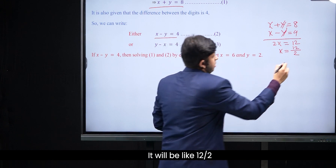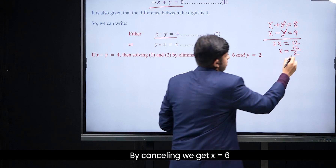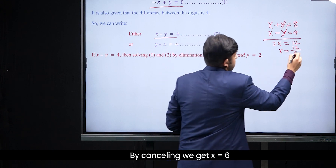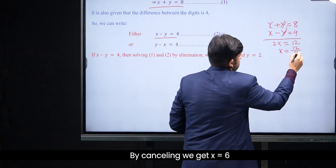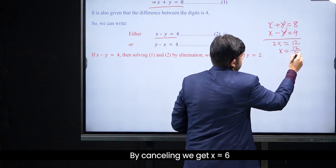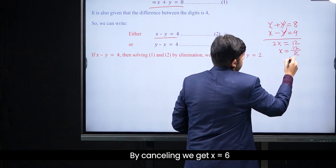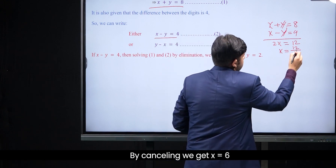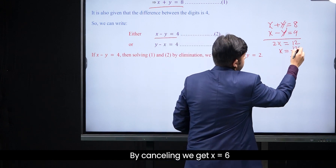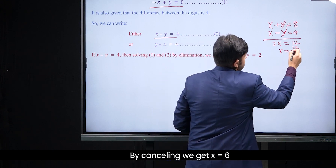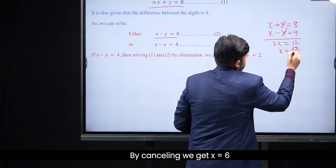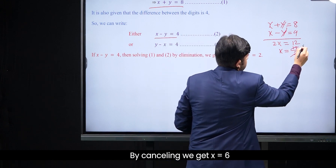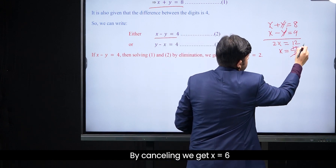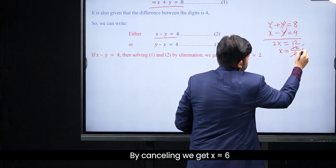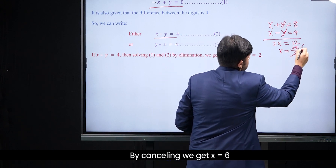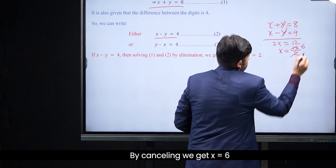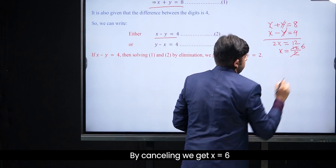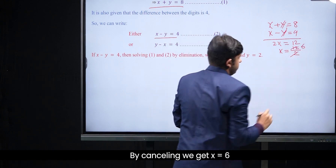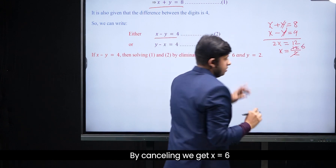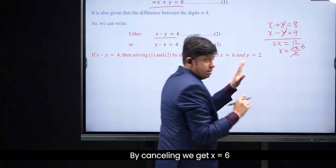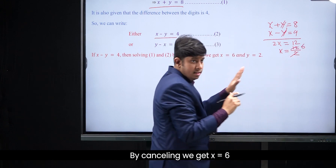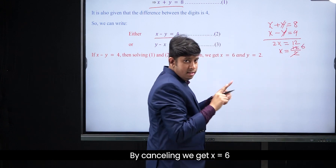By cancelling, we get x equal to 6.